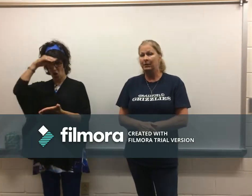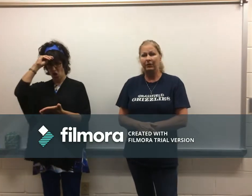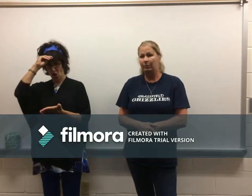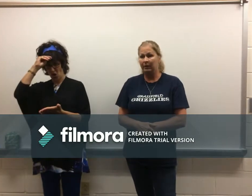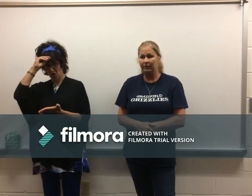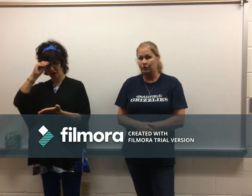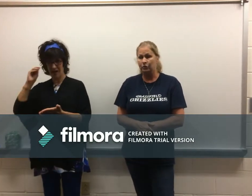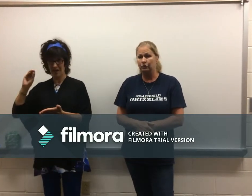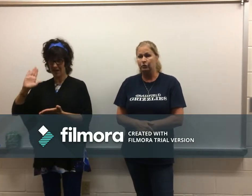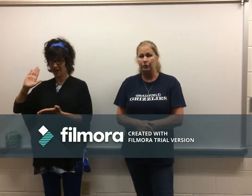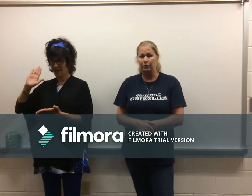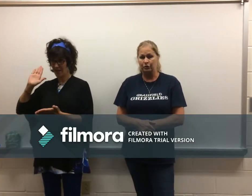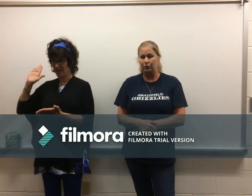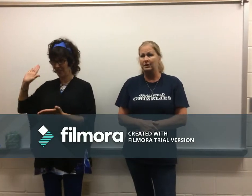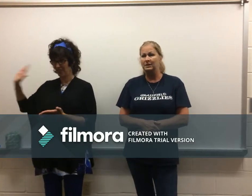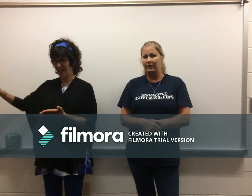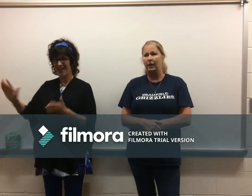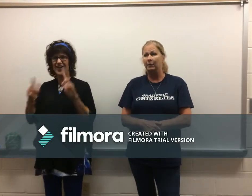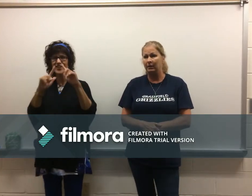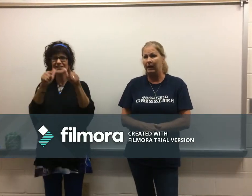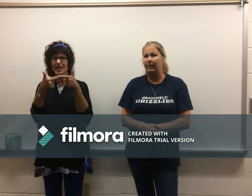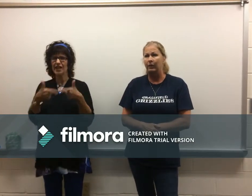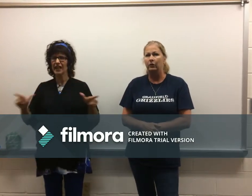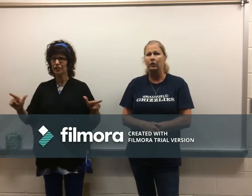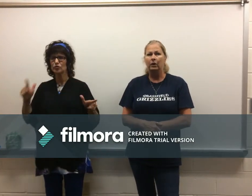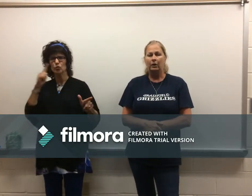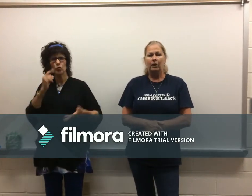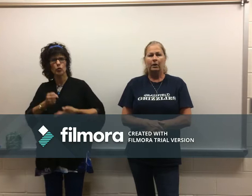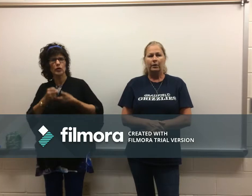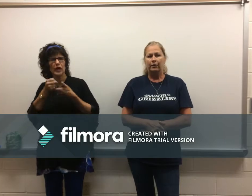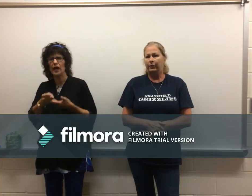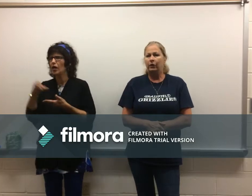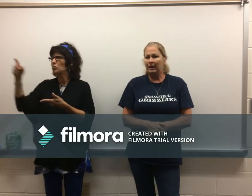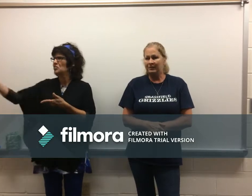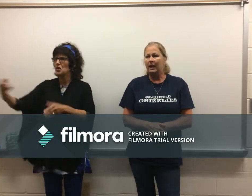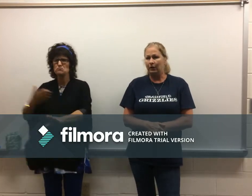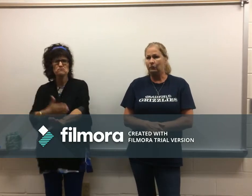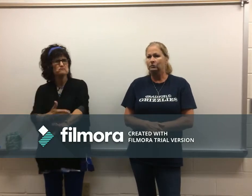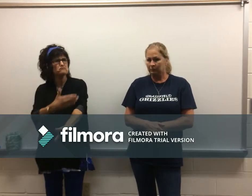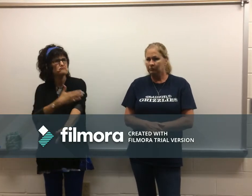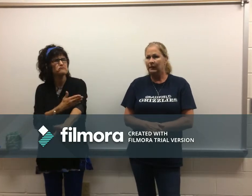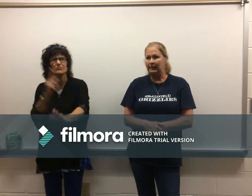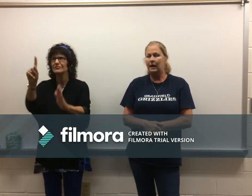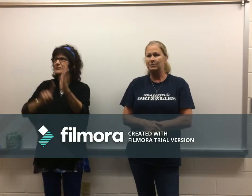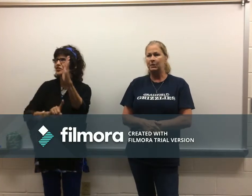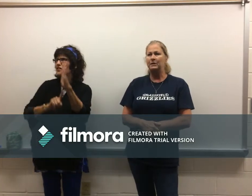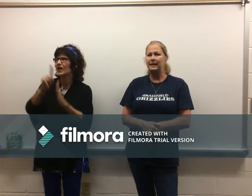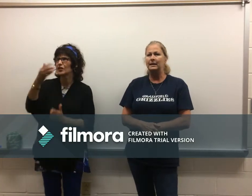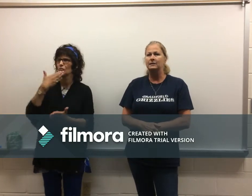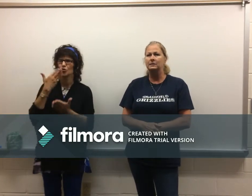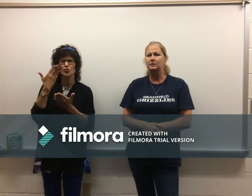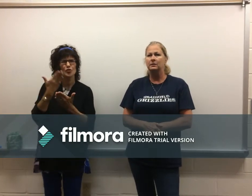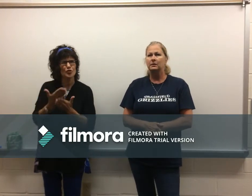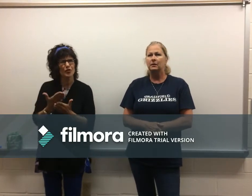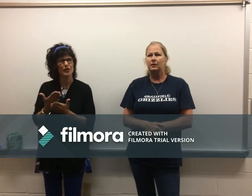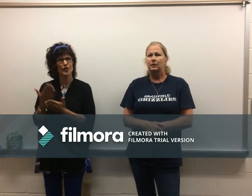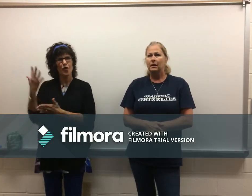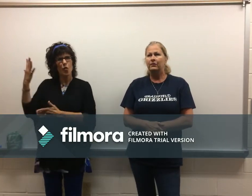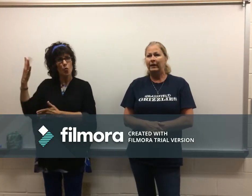be very beneficial to the students' development and their lifestyle. Anytime someone takes